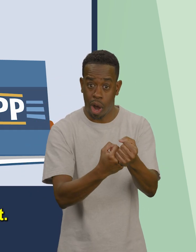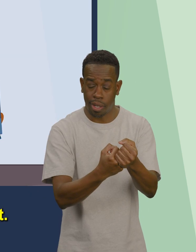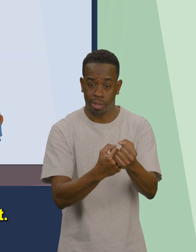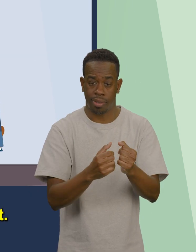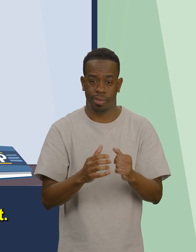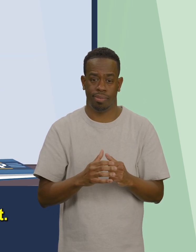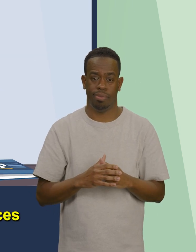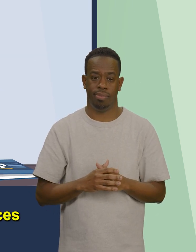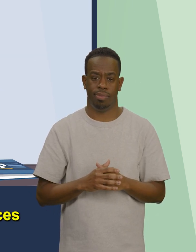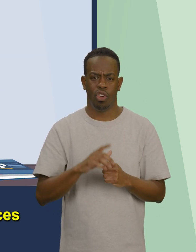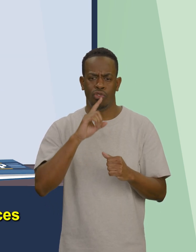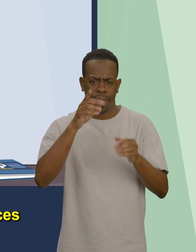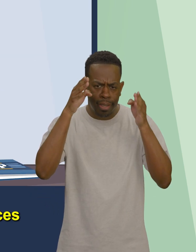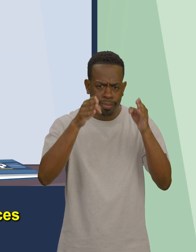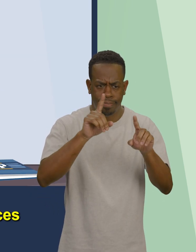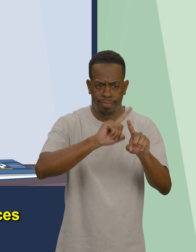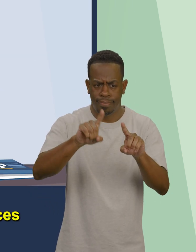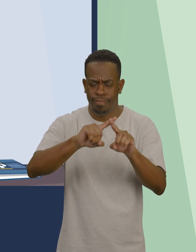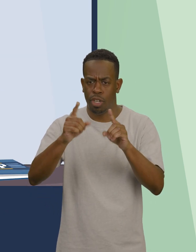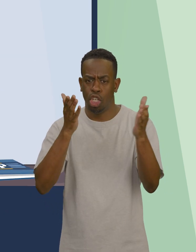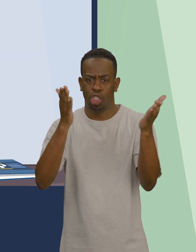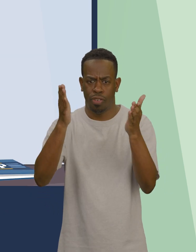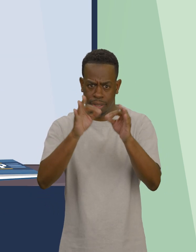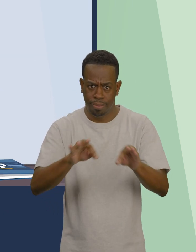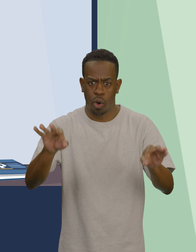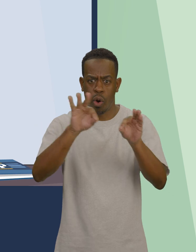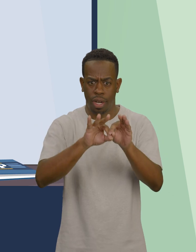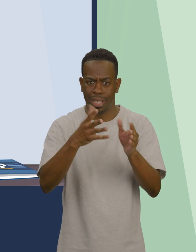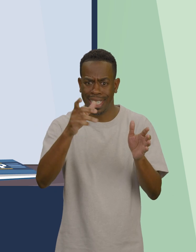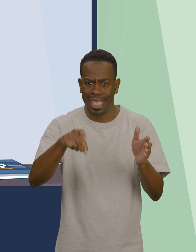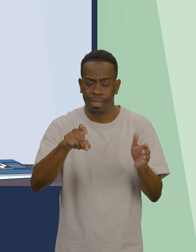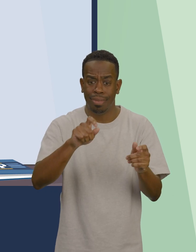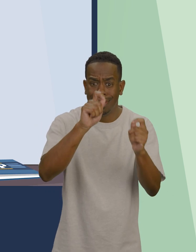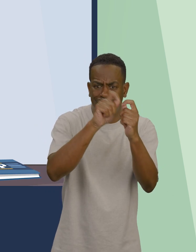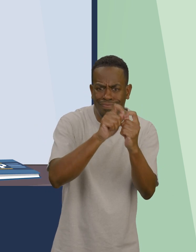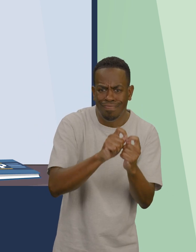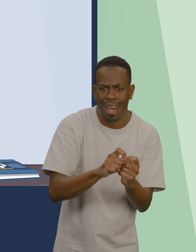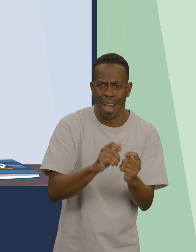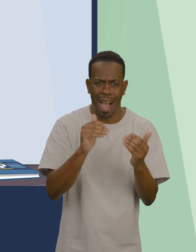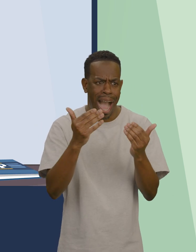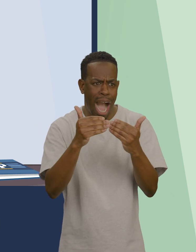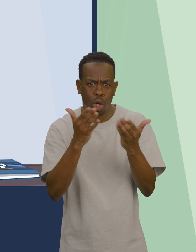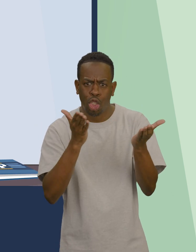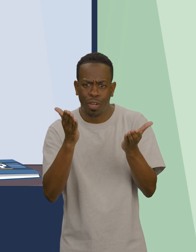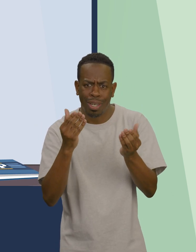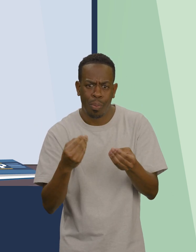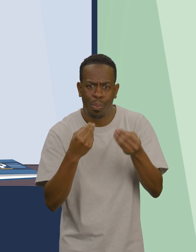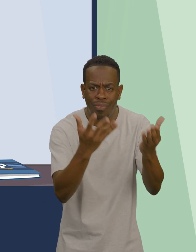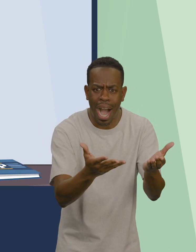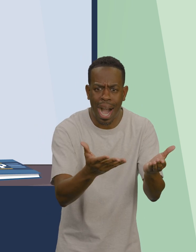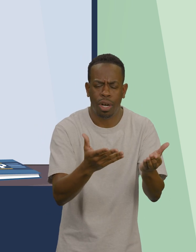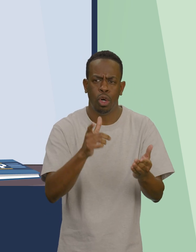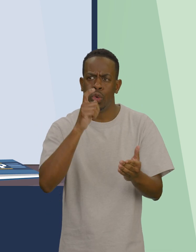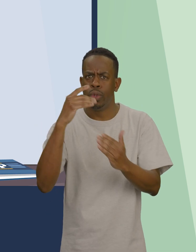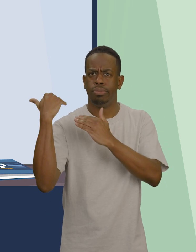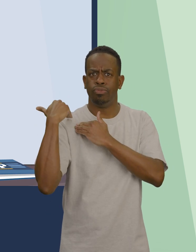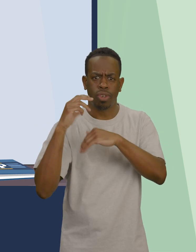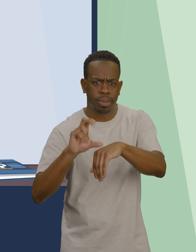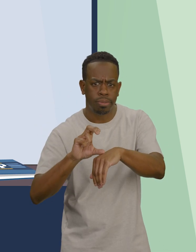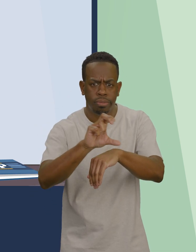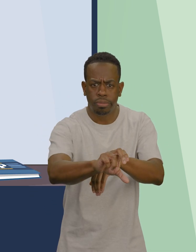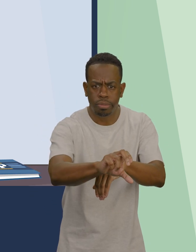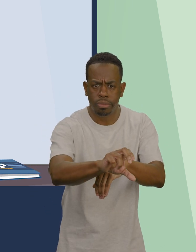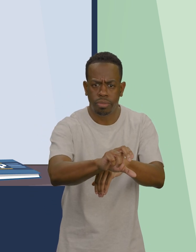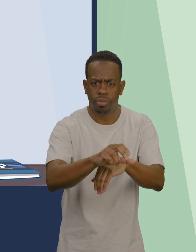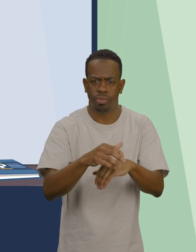we support. It covers the essential services they might need, details how those services will be provided, and who's